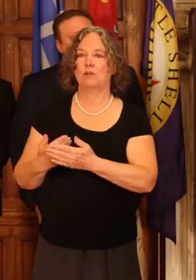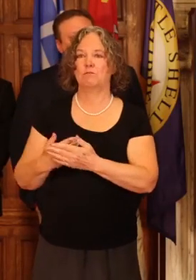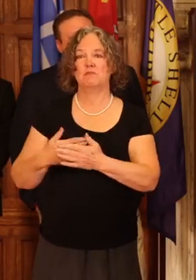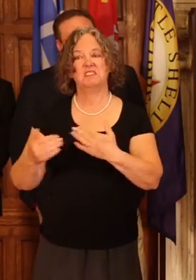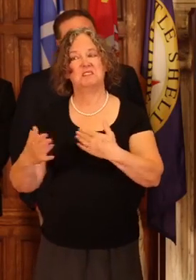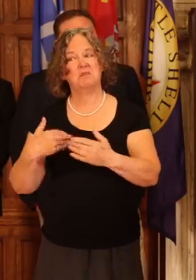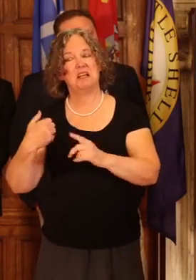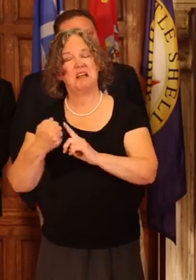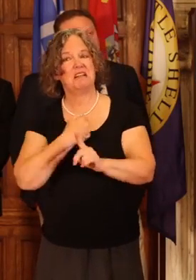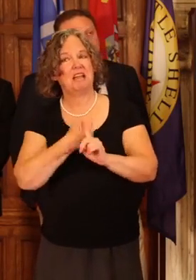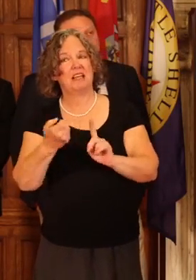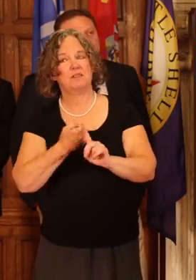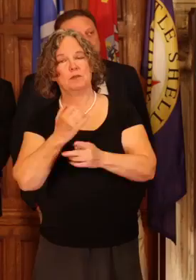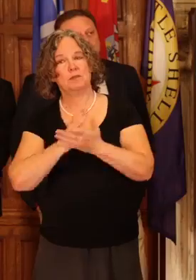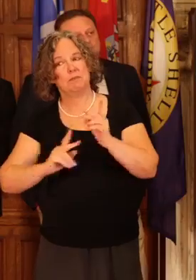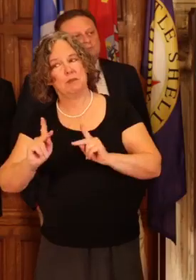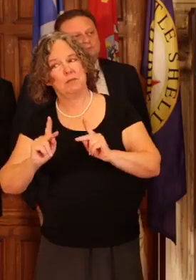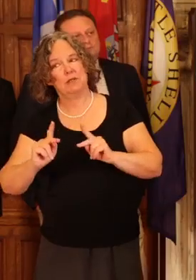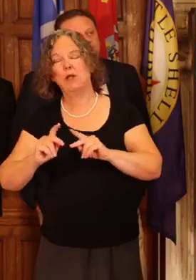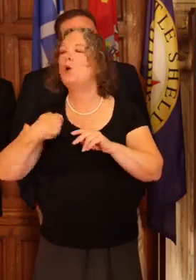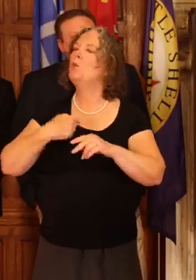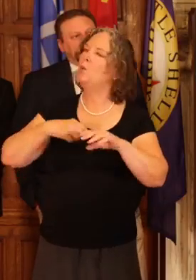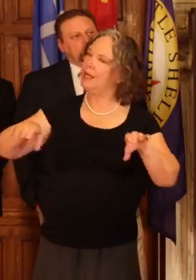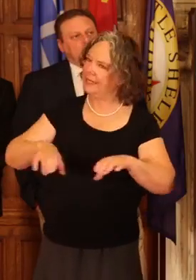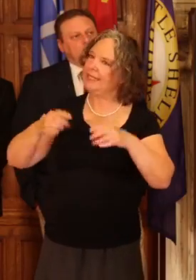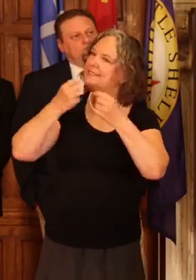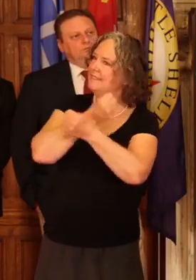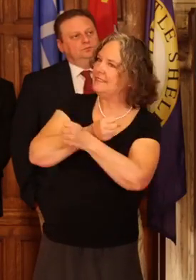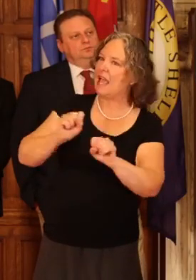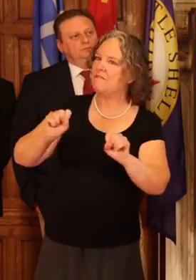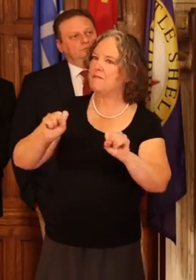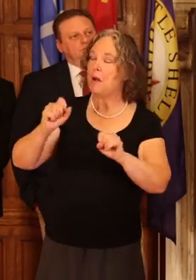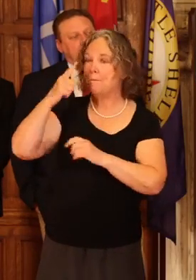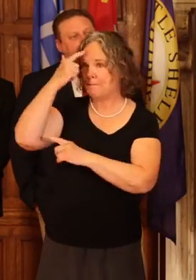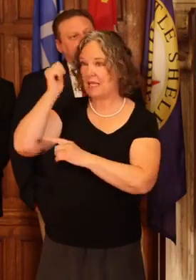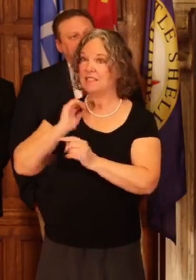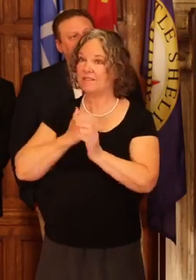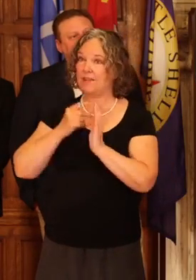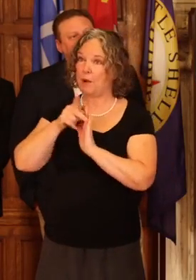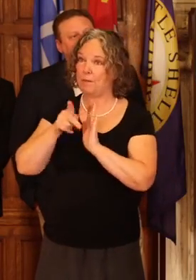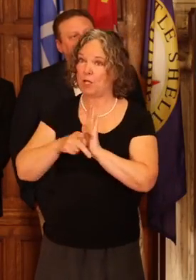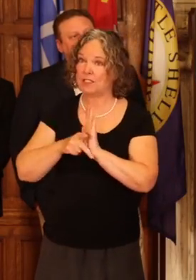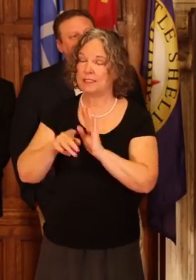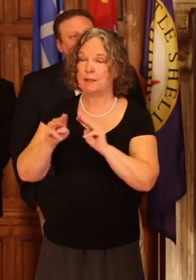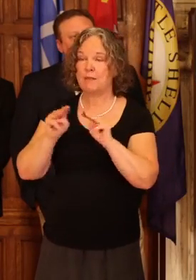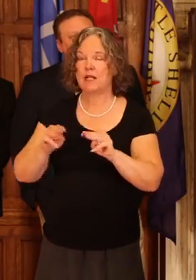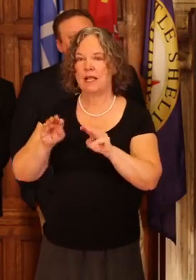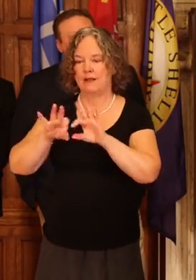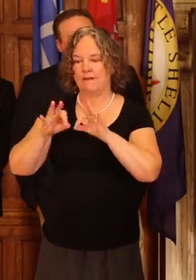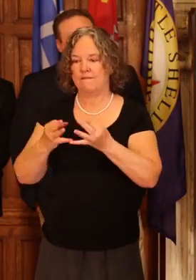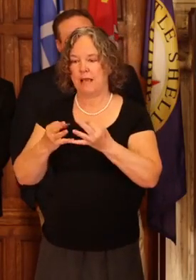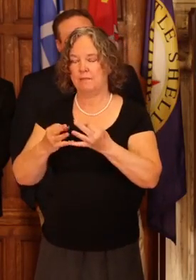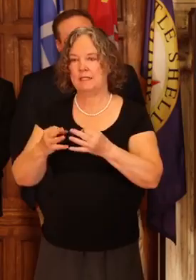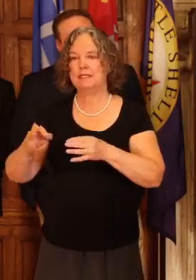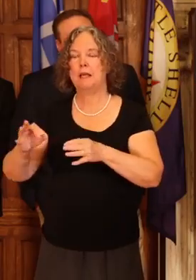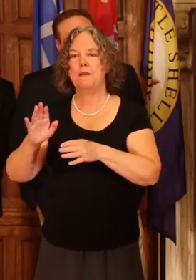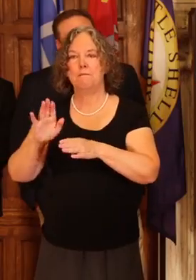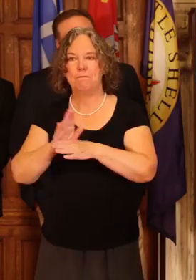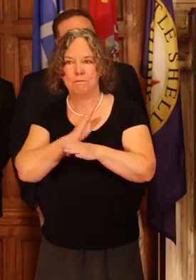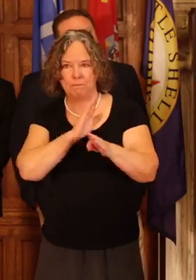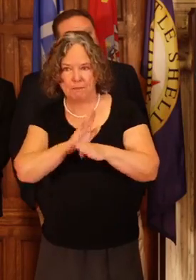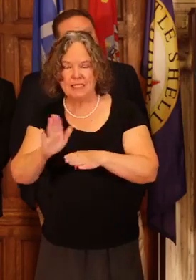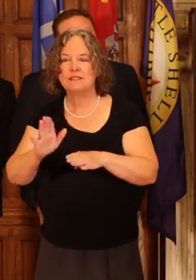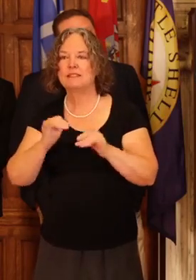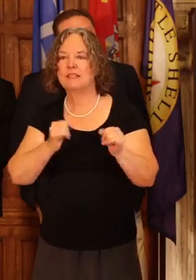some, we did it safely. Because of the policies that we enacted, Montana families, businesses, and individuals have